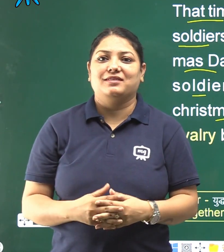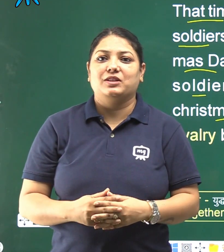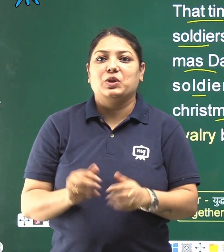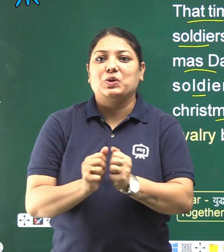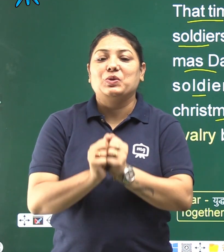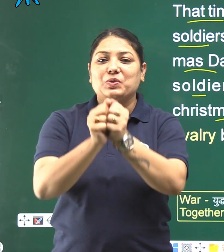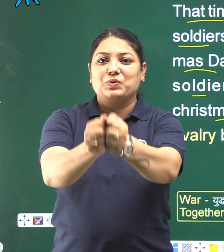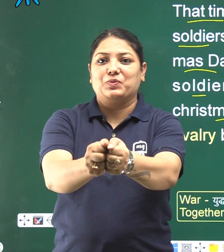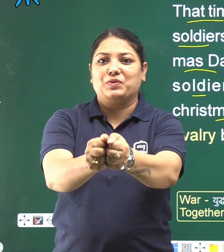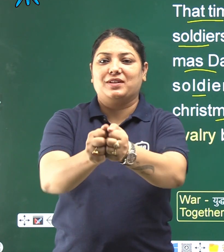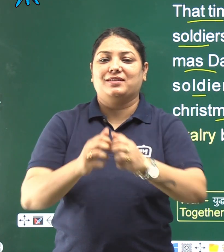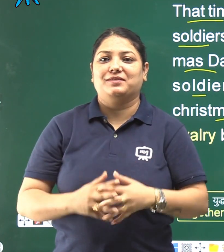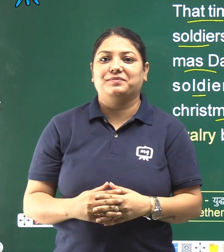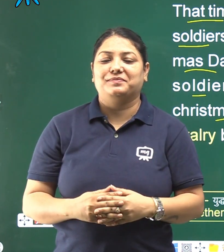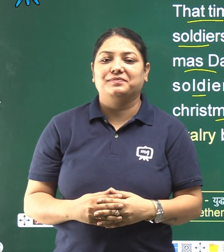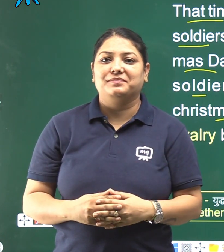together,